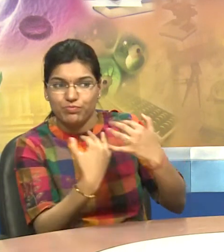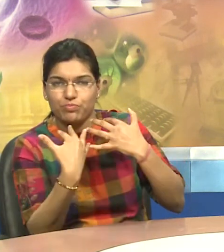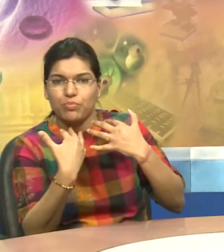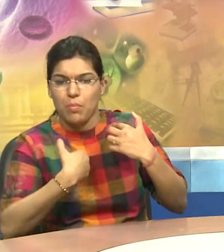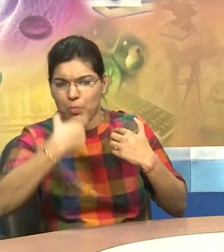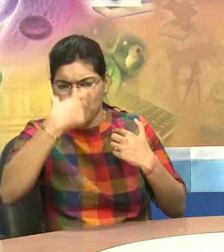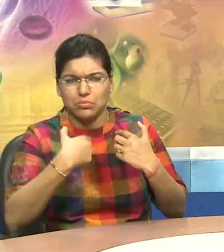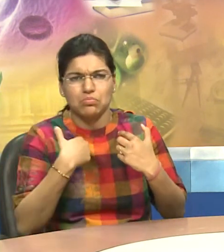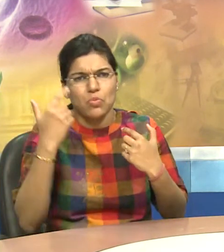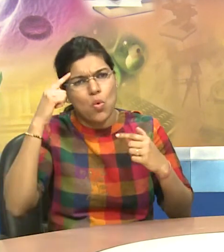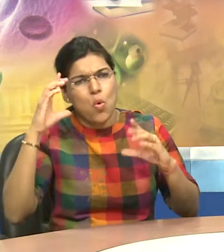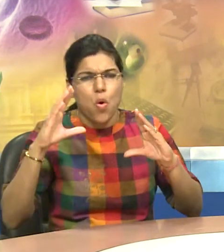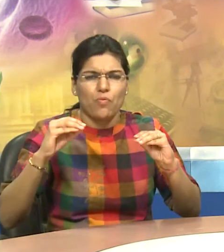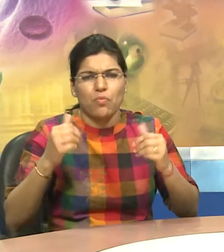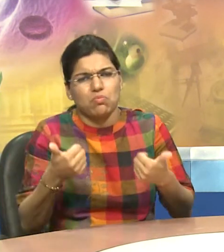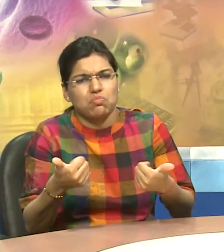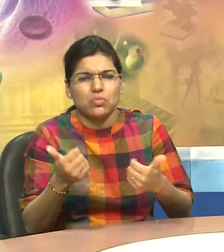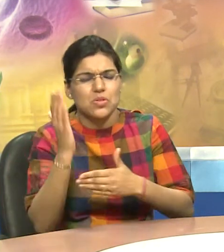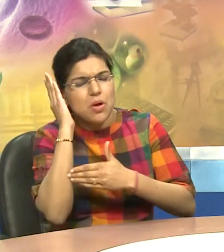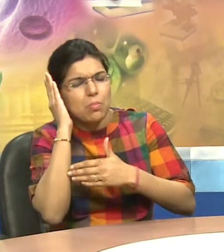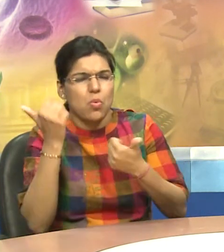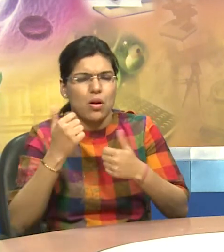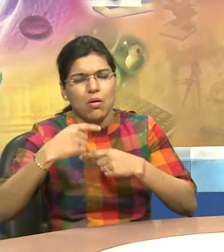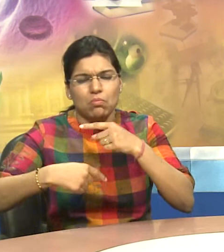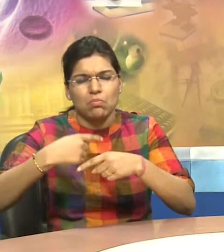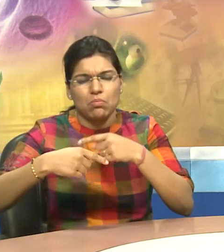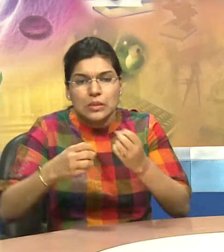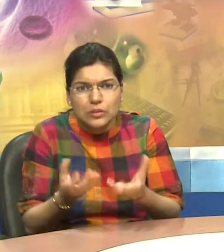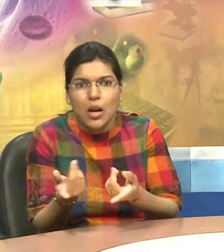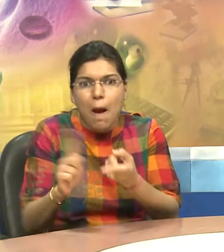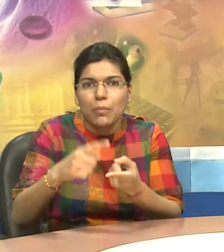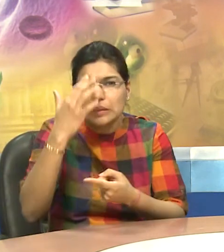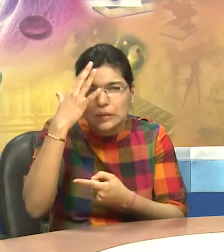Pain because of the explosion in loud voices.